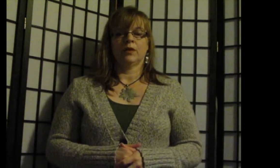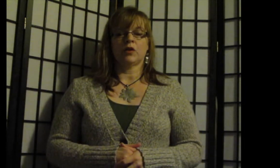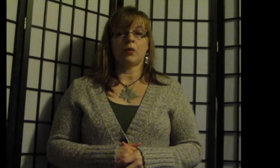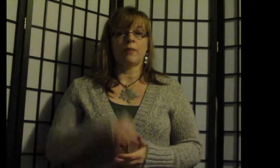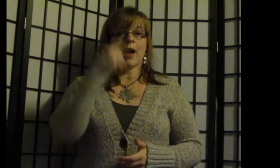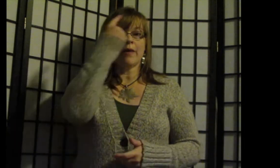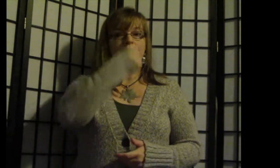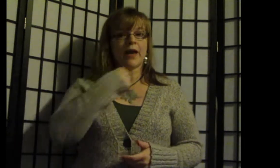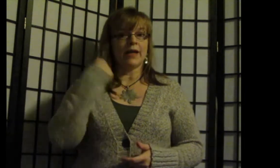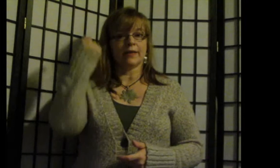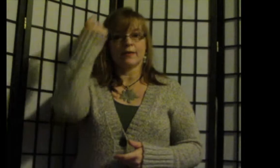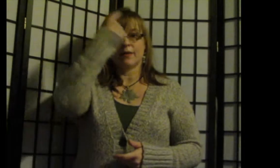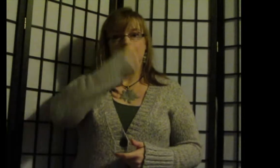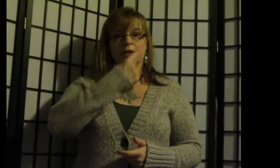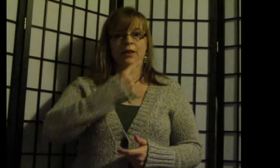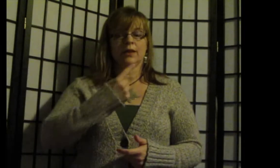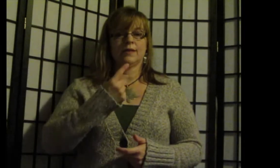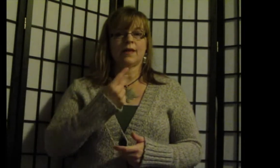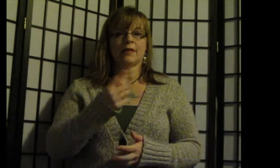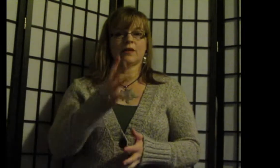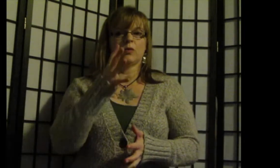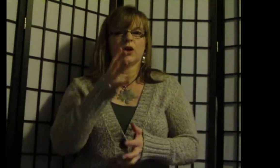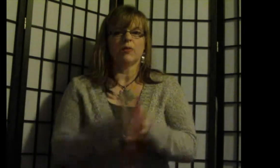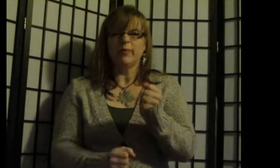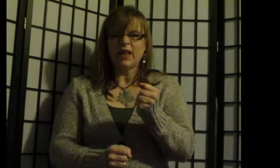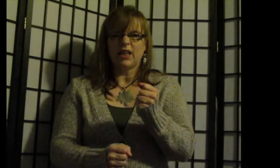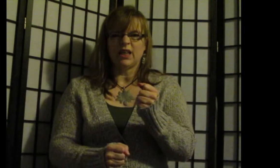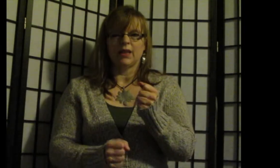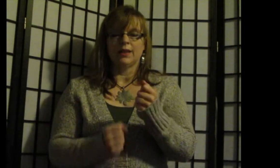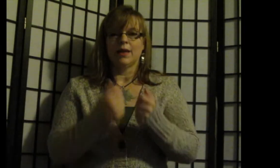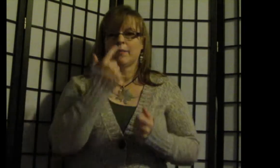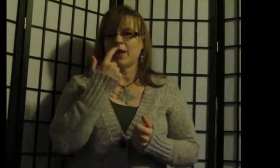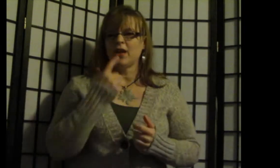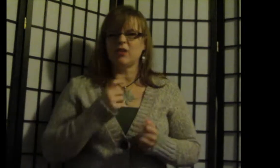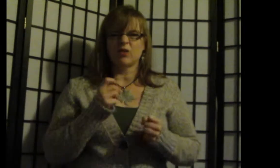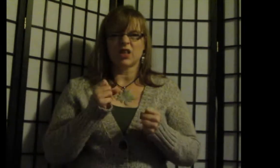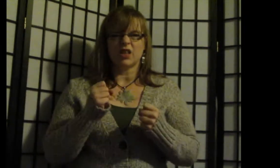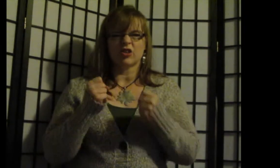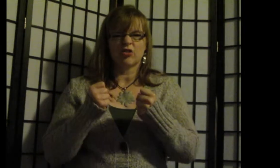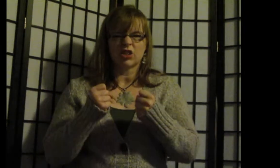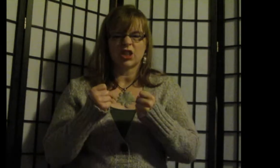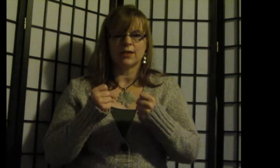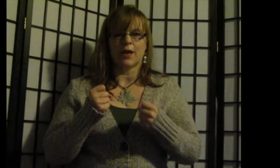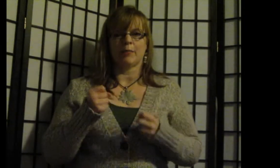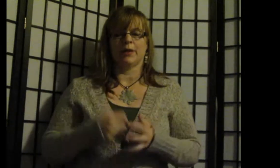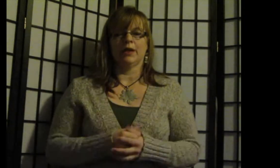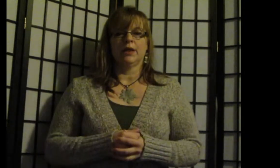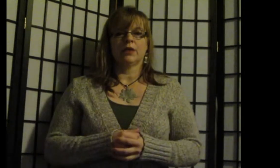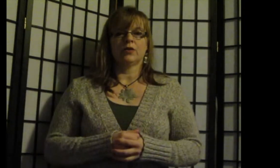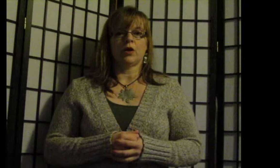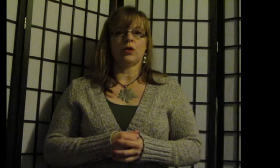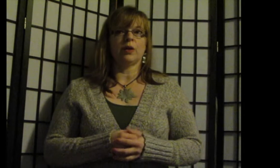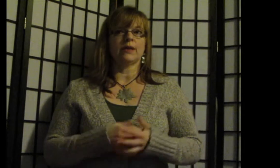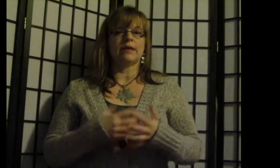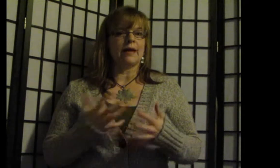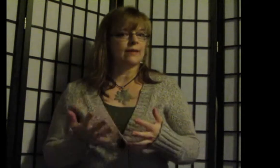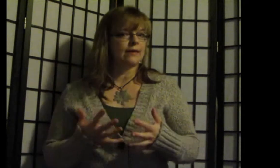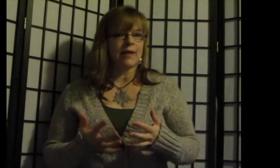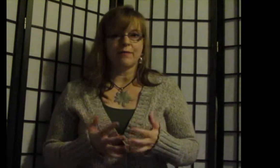So when my face says the word mean, my nose kind of scrunches up. So it's not the same face